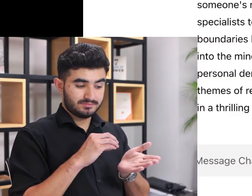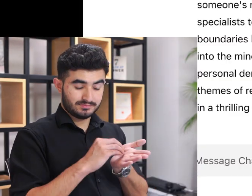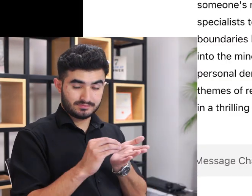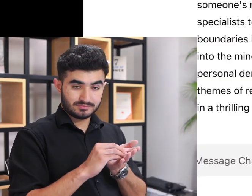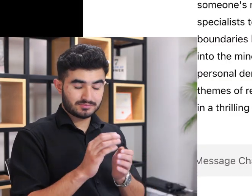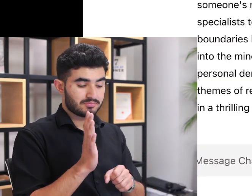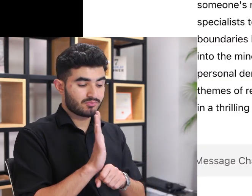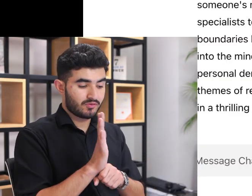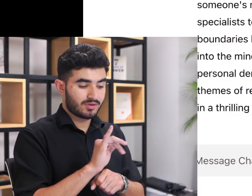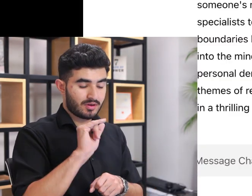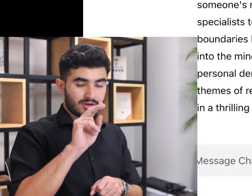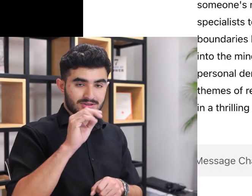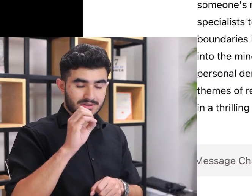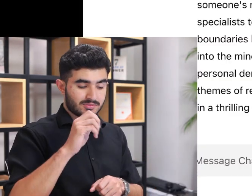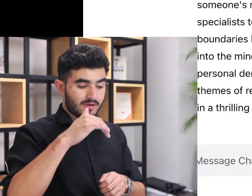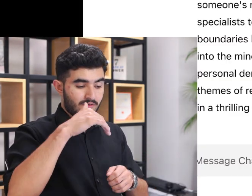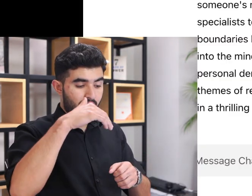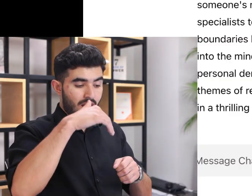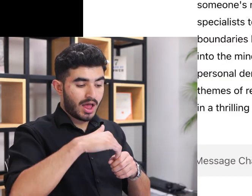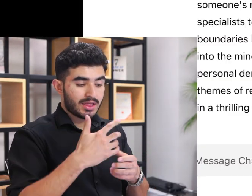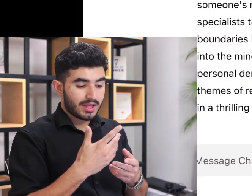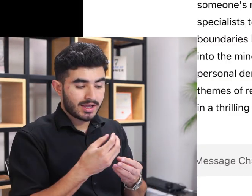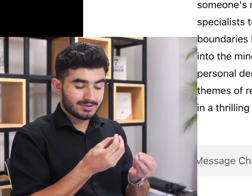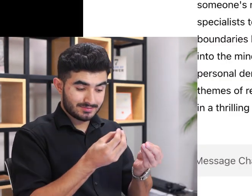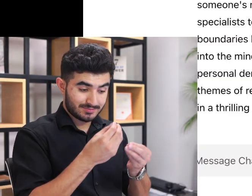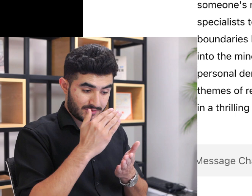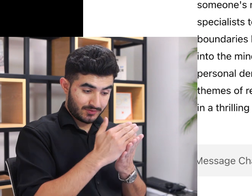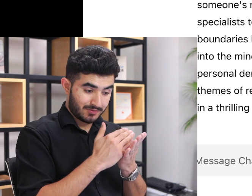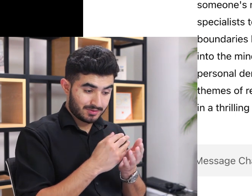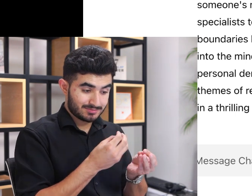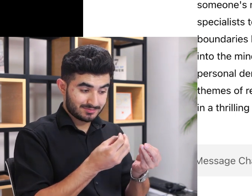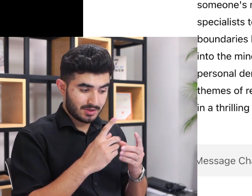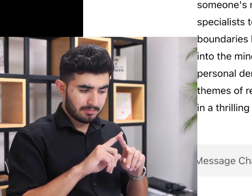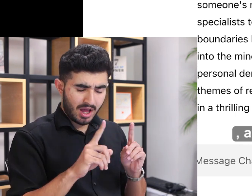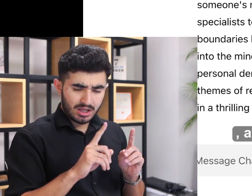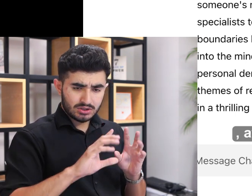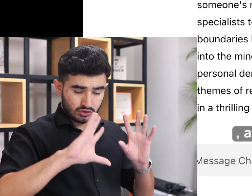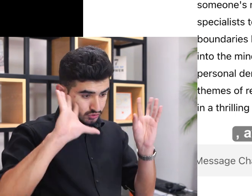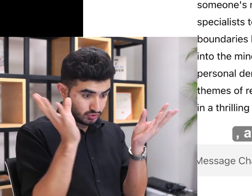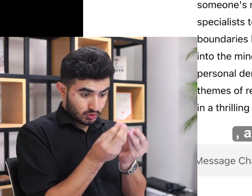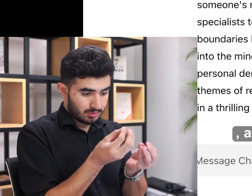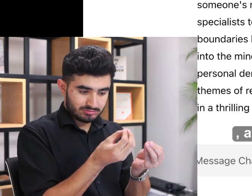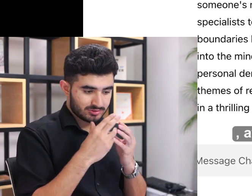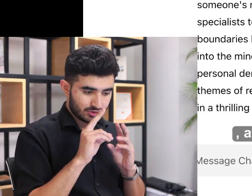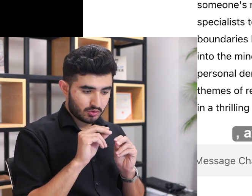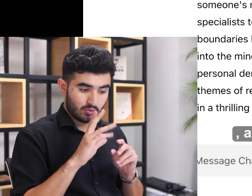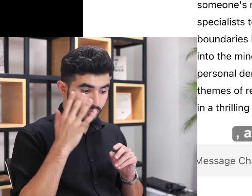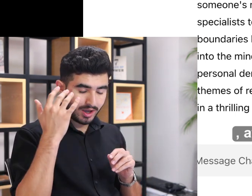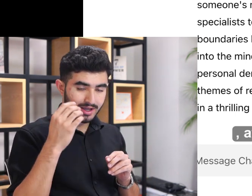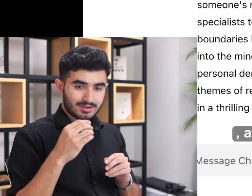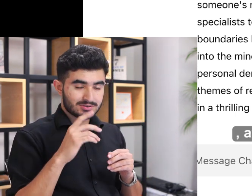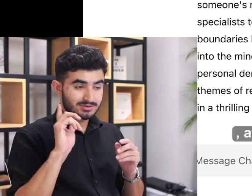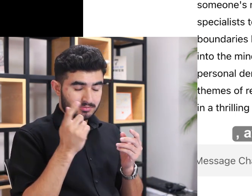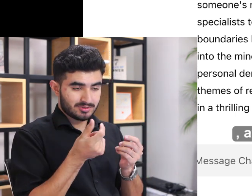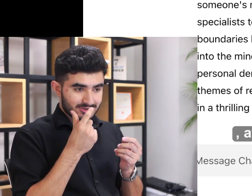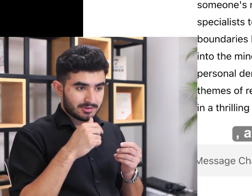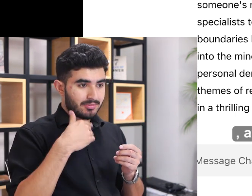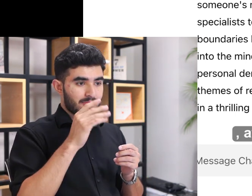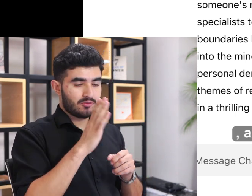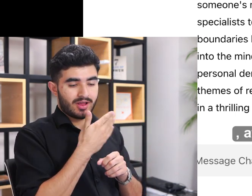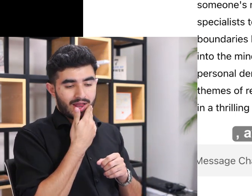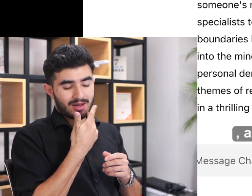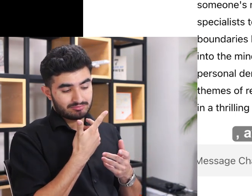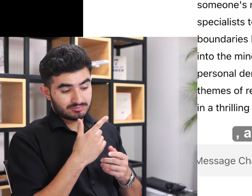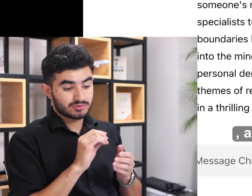I gave the prompt, explain the plot of the movie Inception. Avoiding spoilers but giving enough details to capture